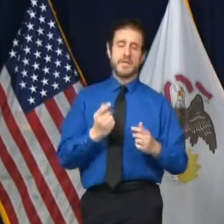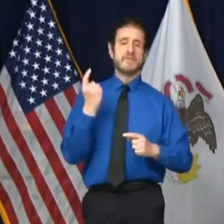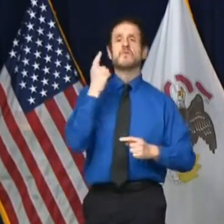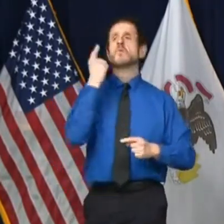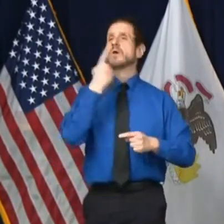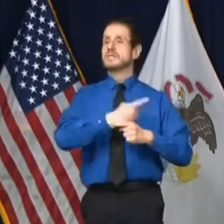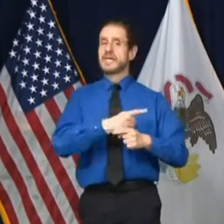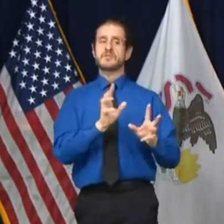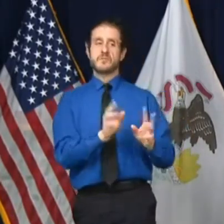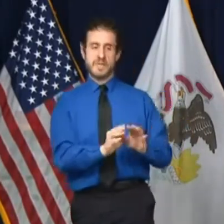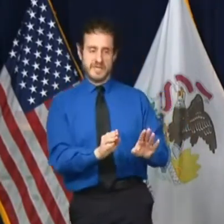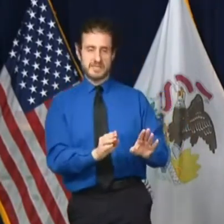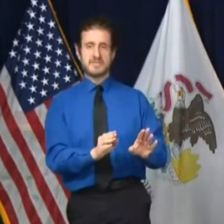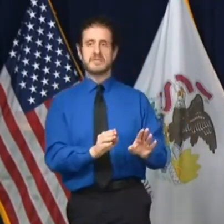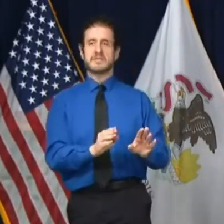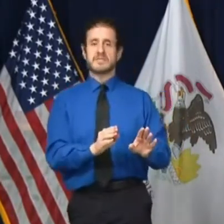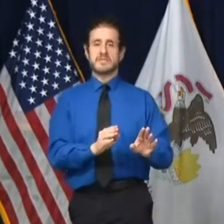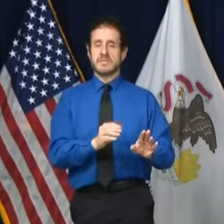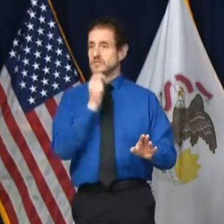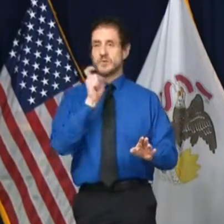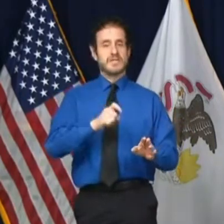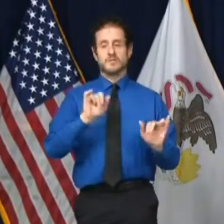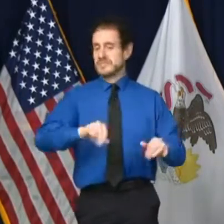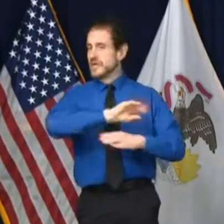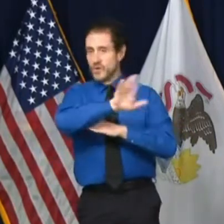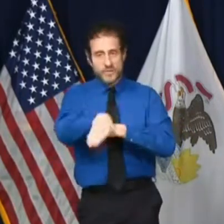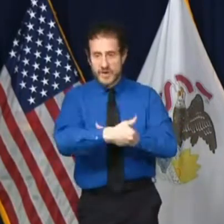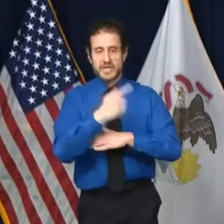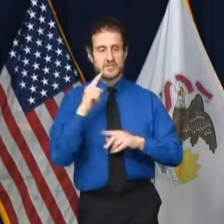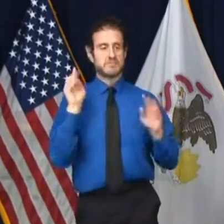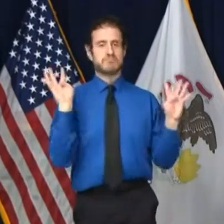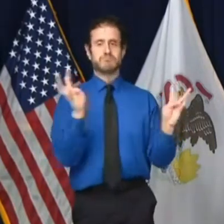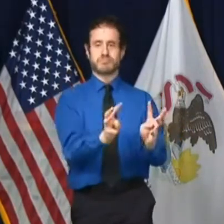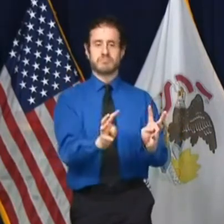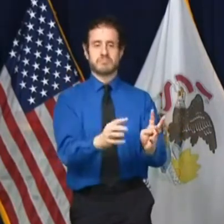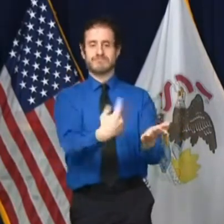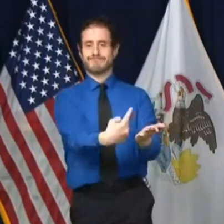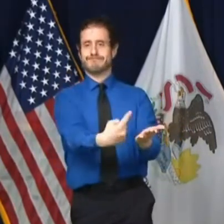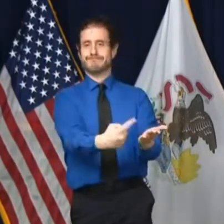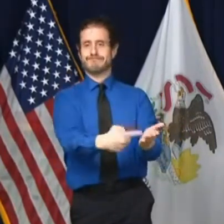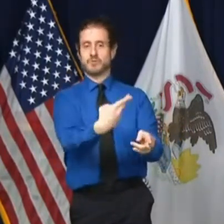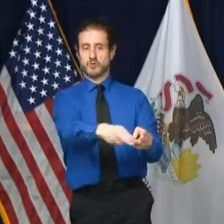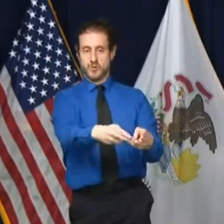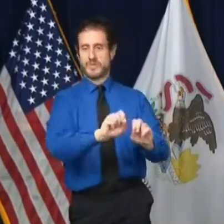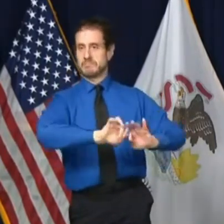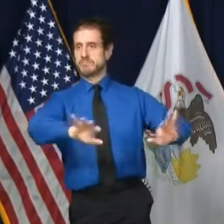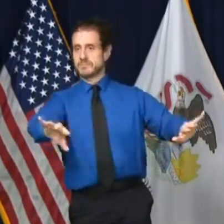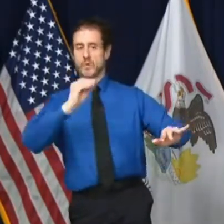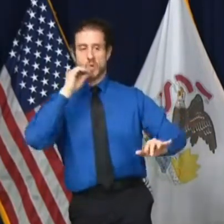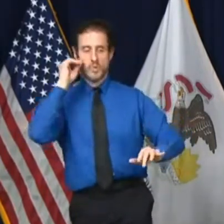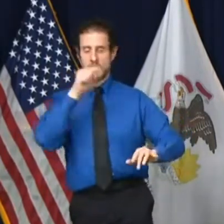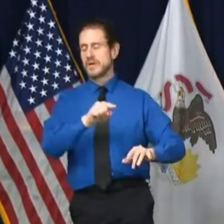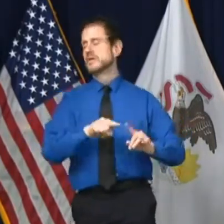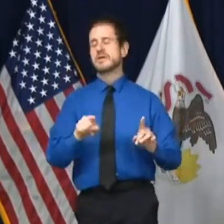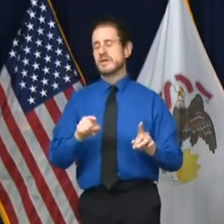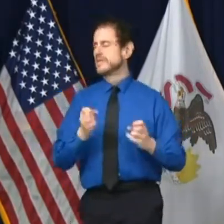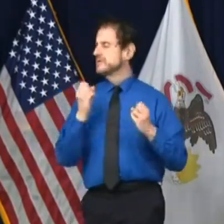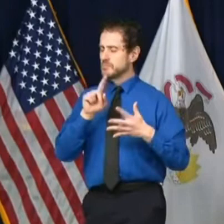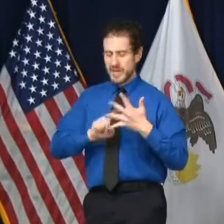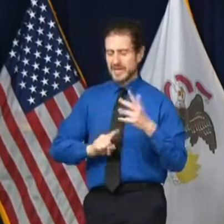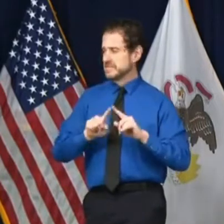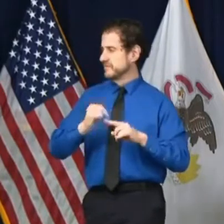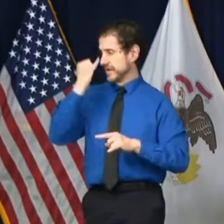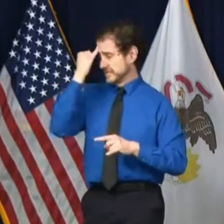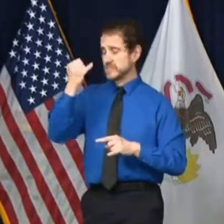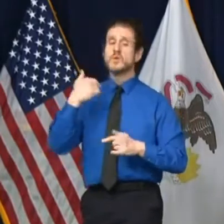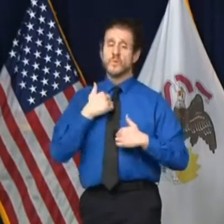keep everybody safe, not needing to stay overnight and room together and all of that. But there's a lot of the year here